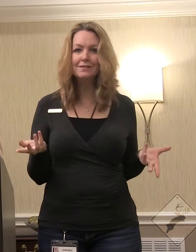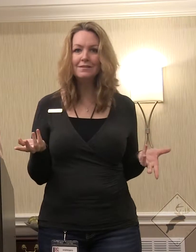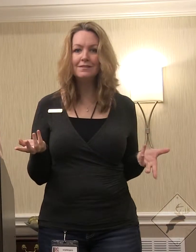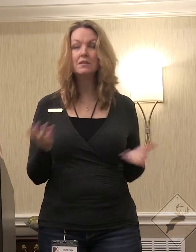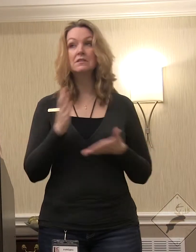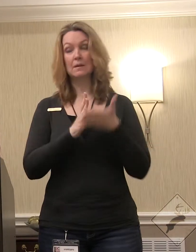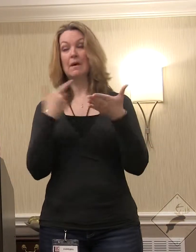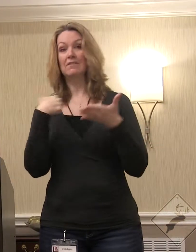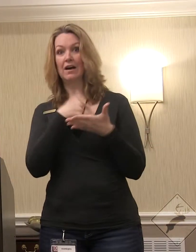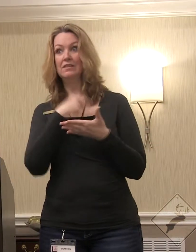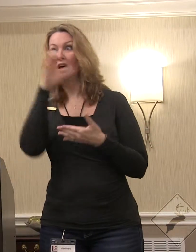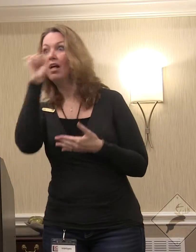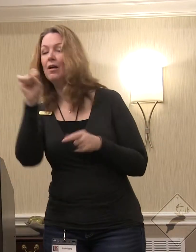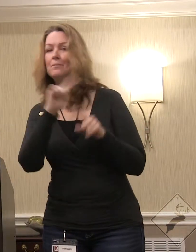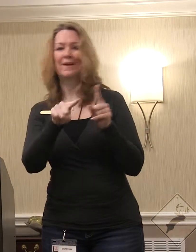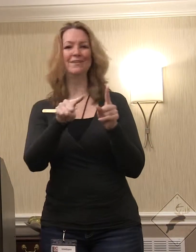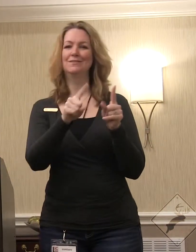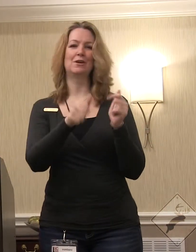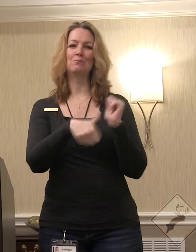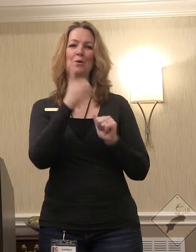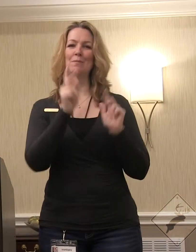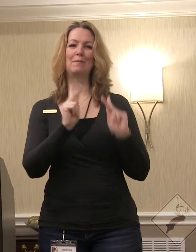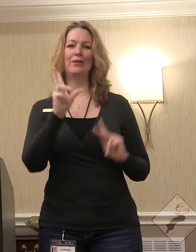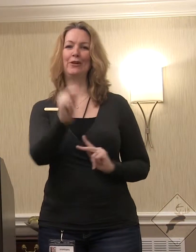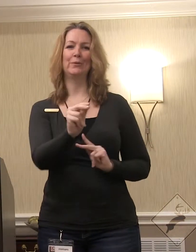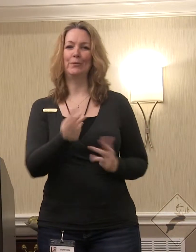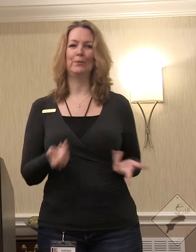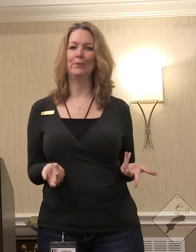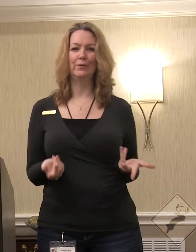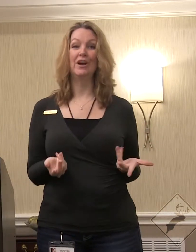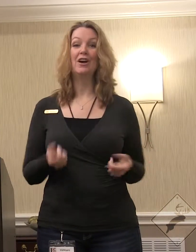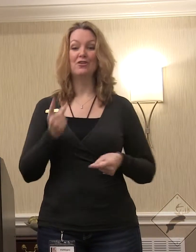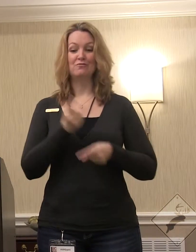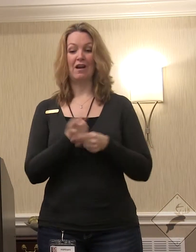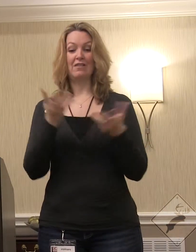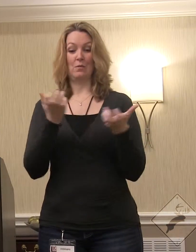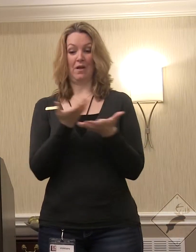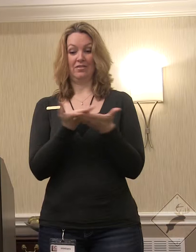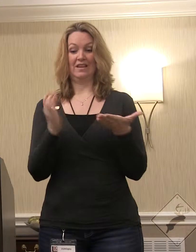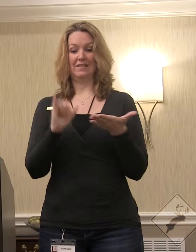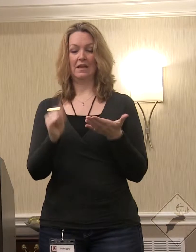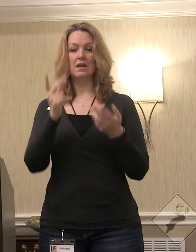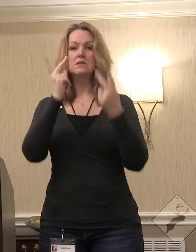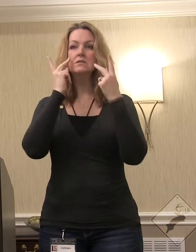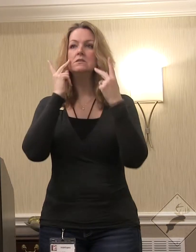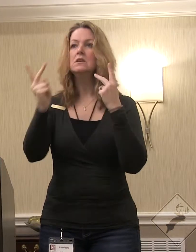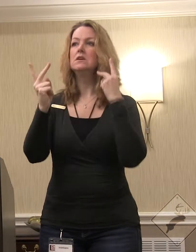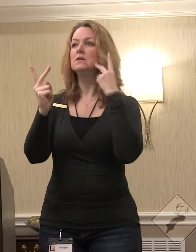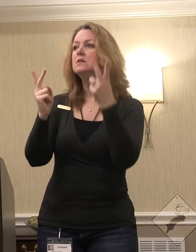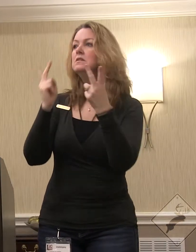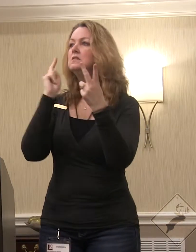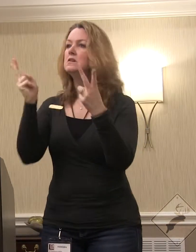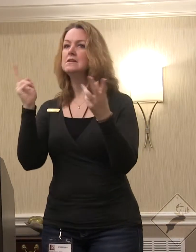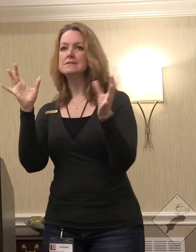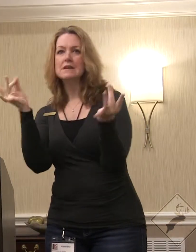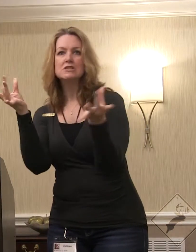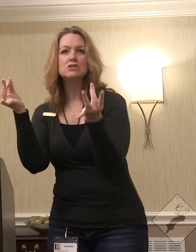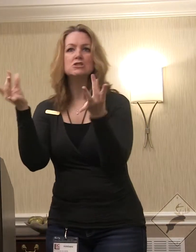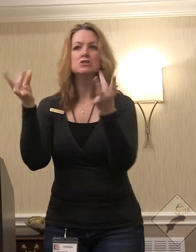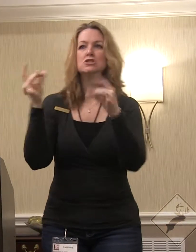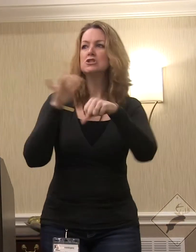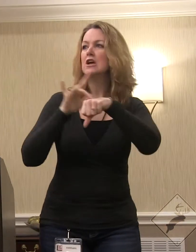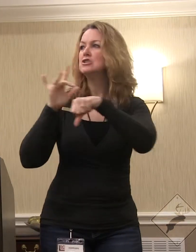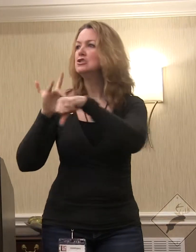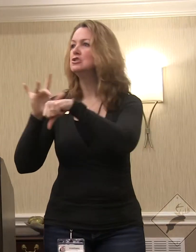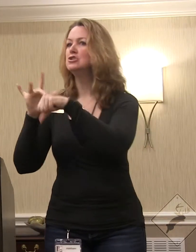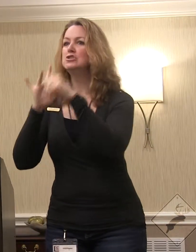to some of us, but not to the general population, right? They want things that they can see, that they can feel, that they